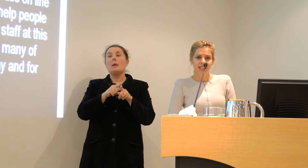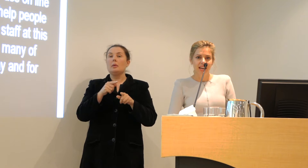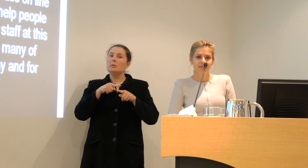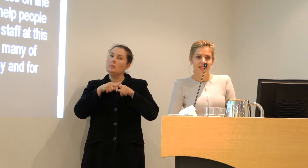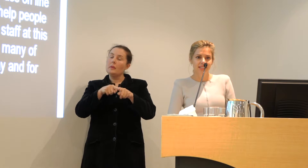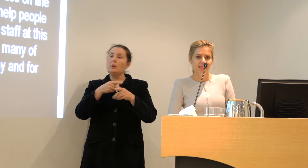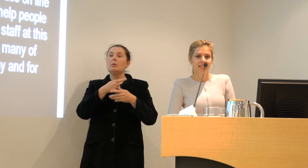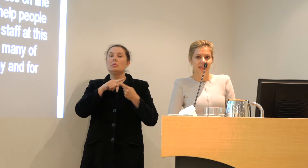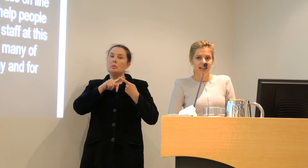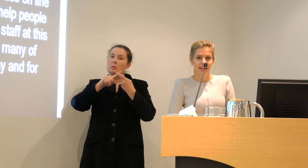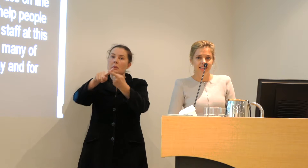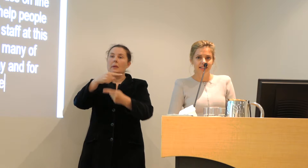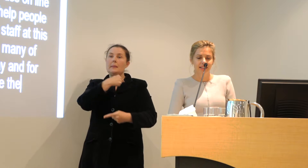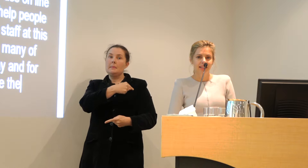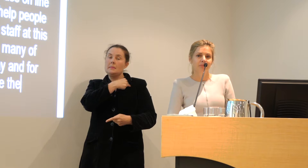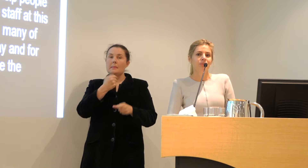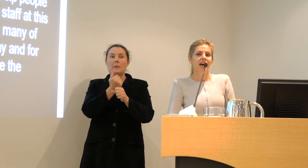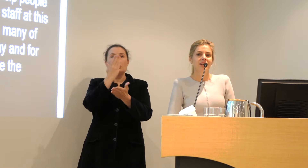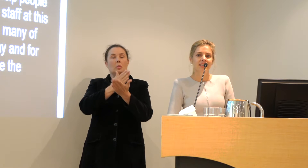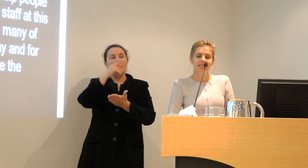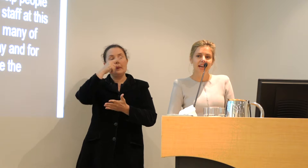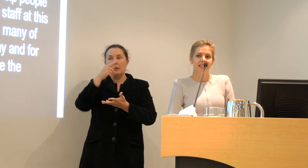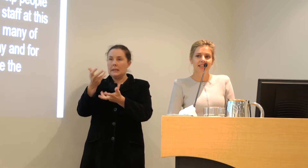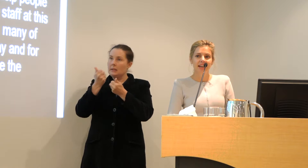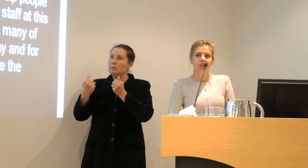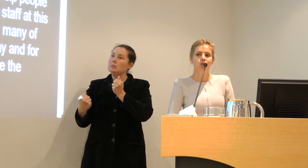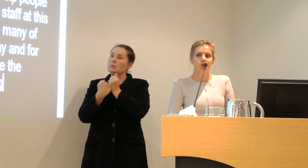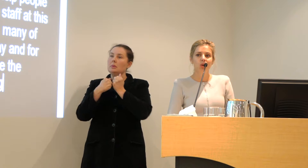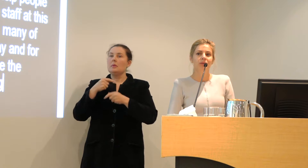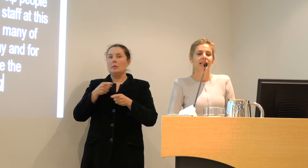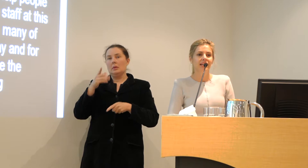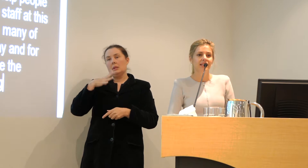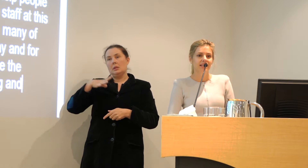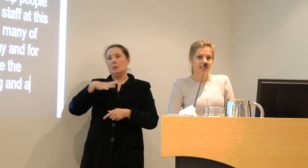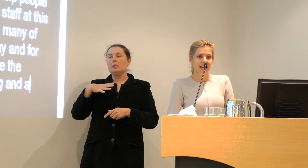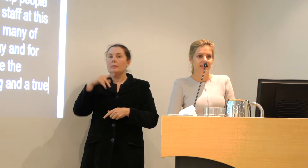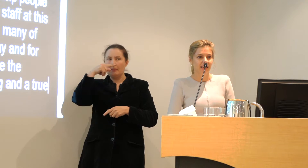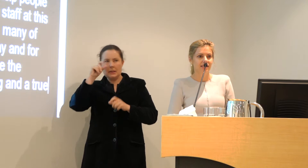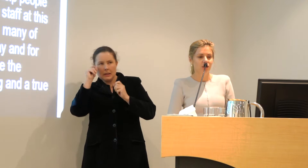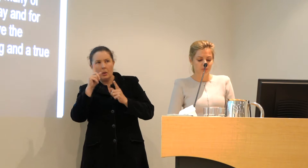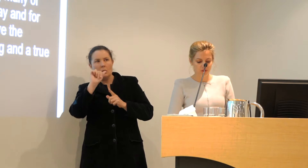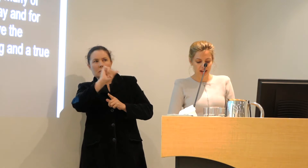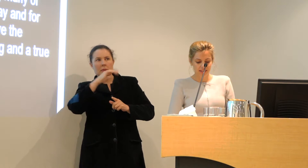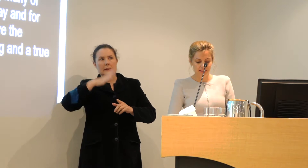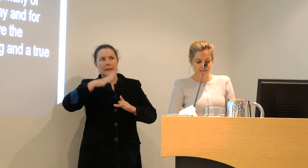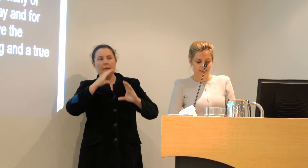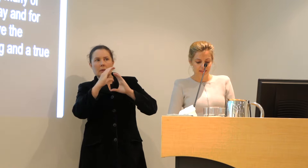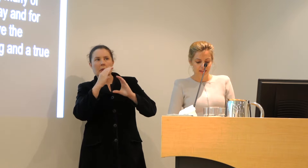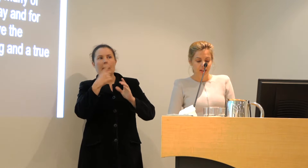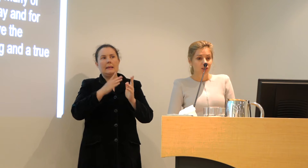people receive the assistance that they need, that people have an understanding and a true ability to access their human